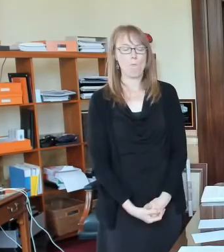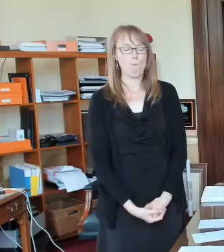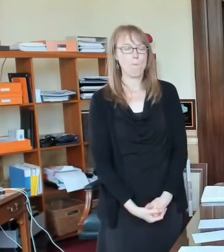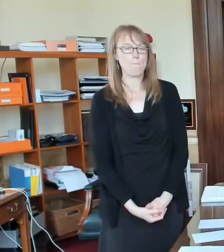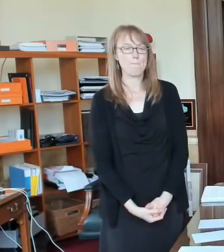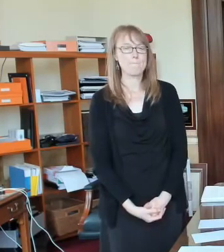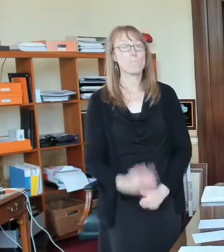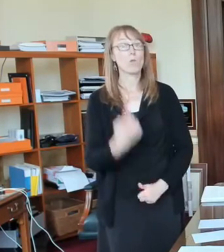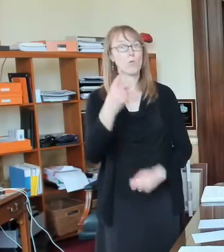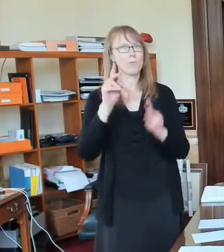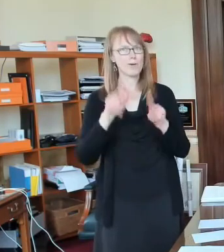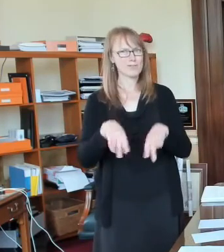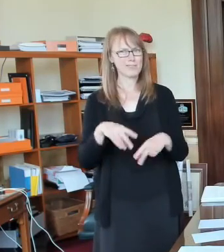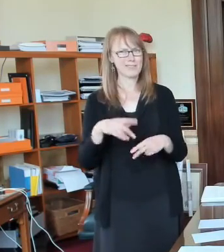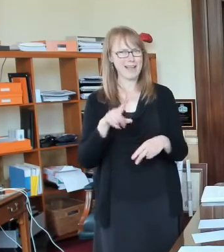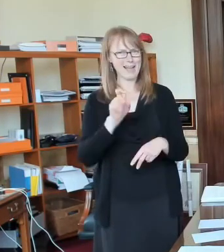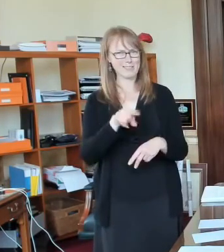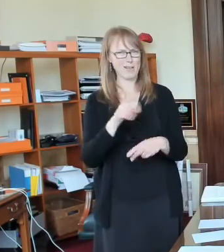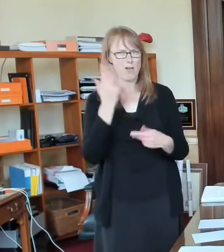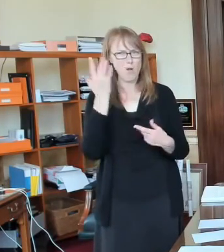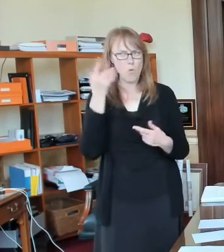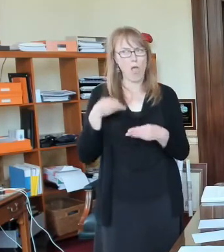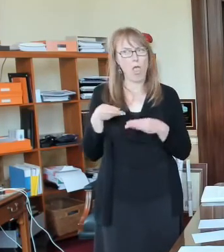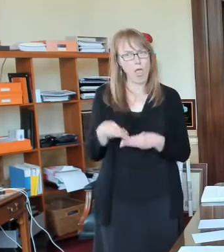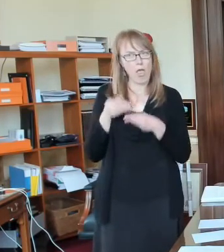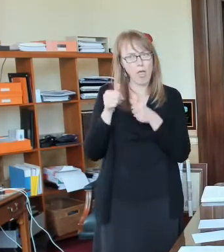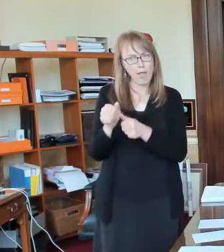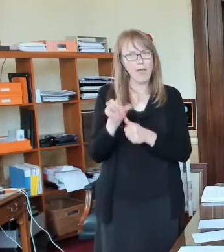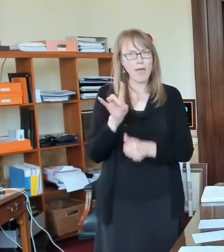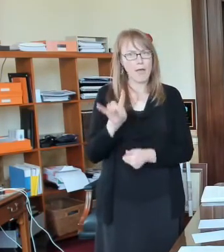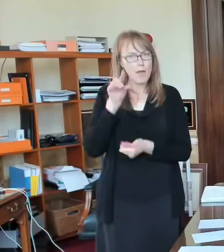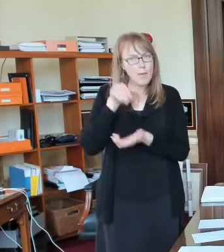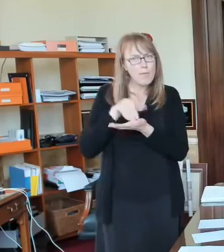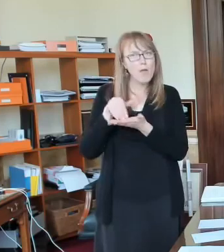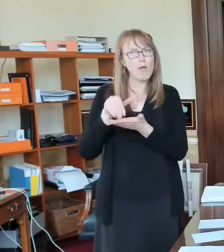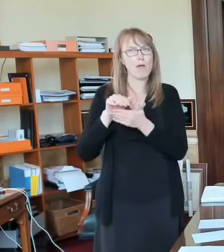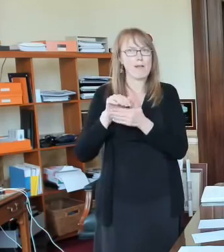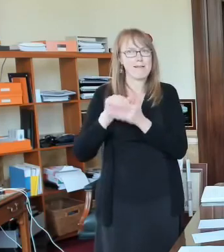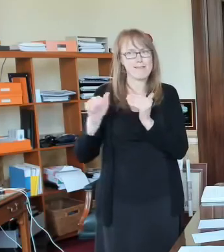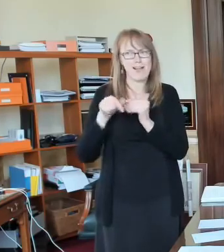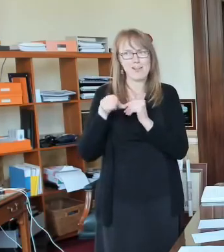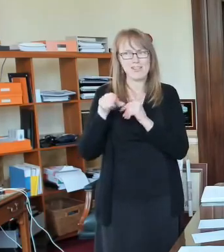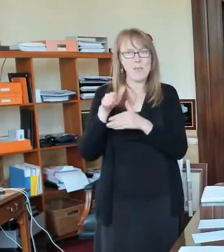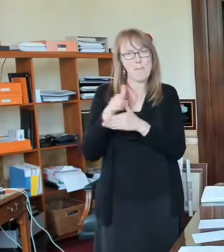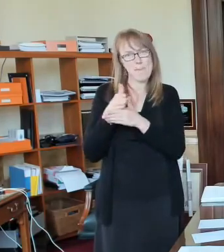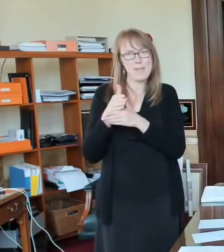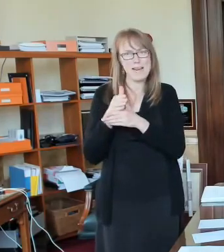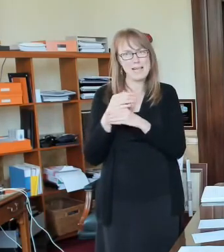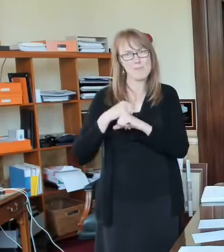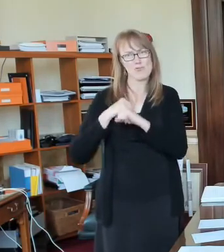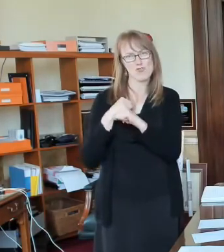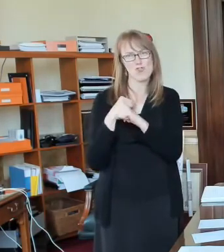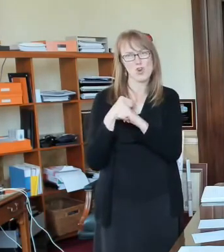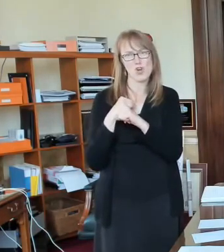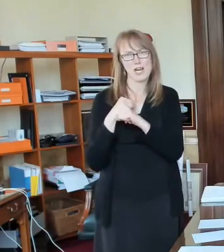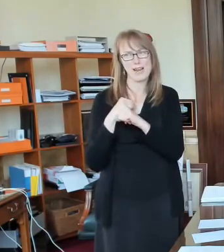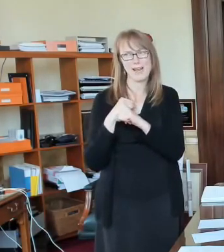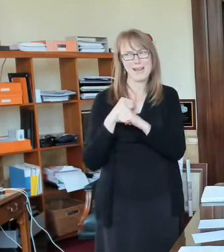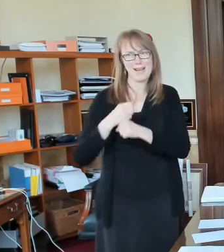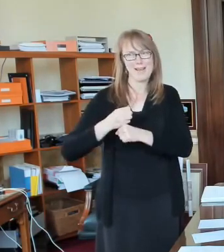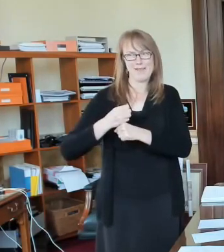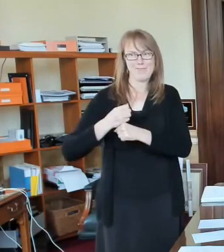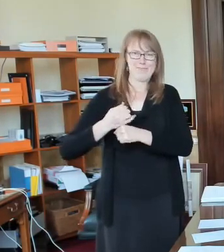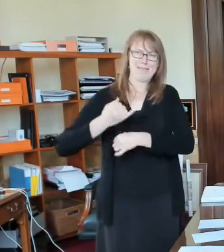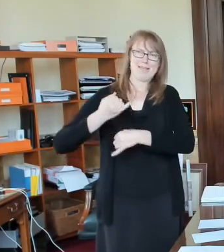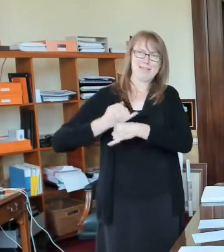million to detain people in the medium security institution. They feel like this is fiscally irresponsible